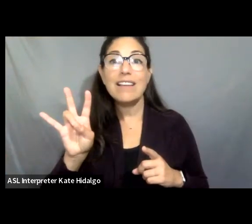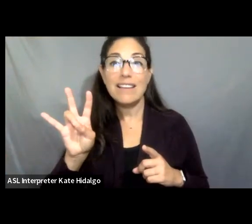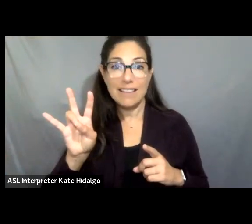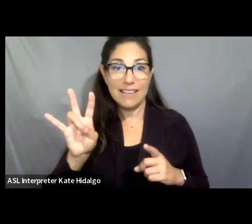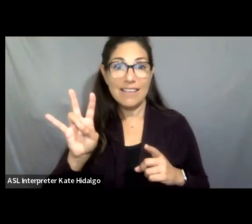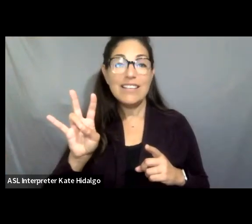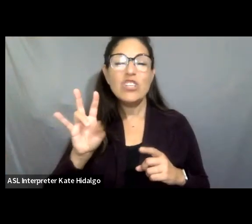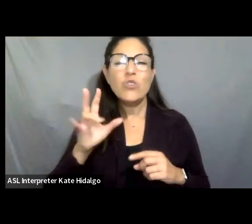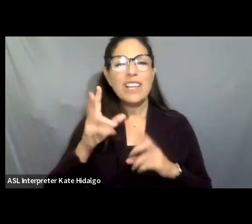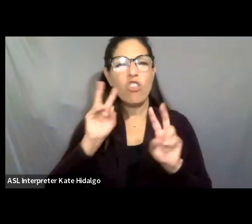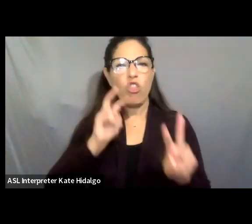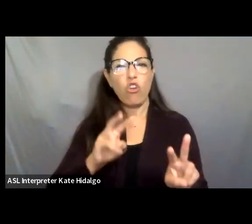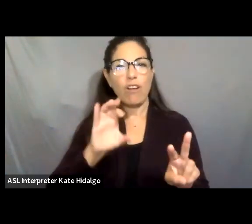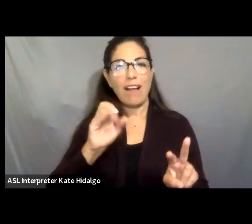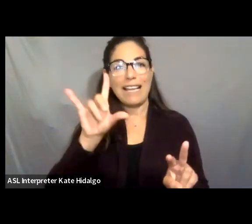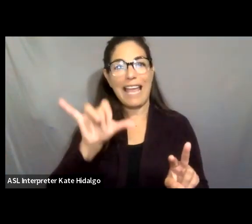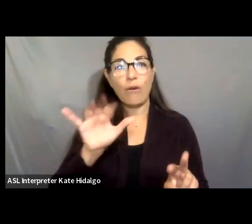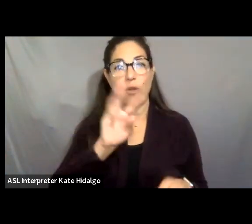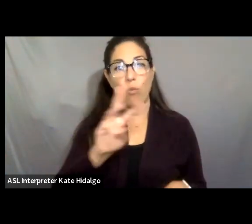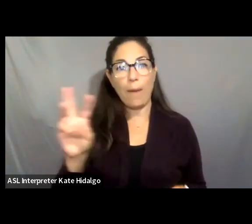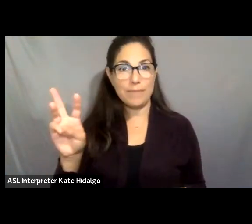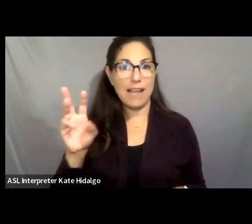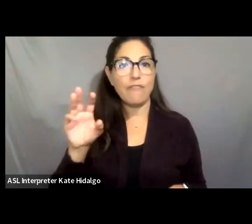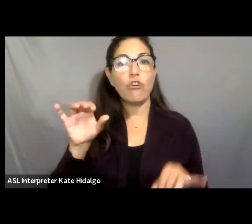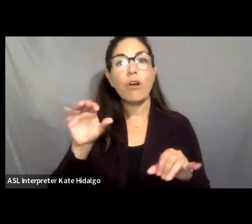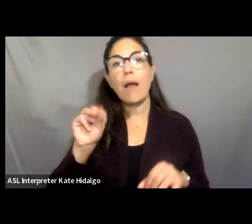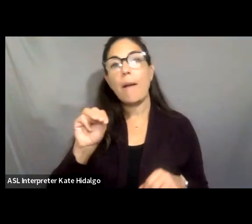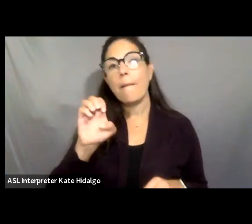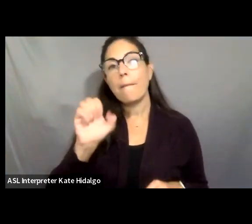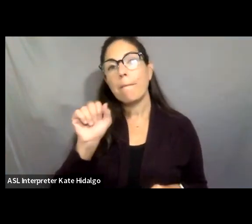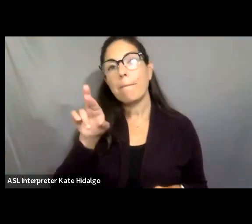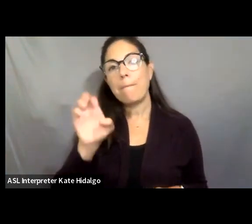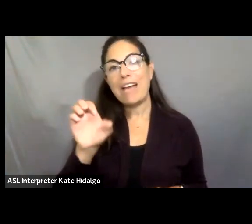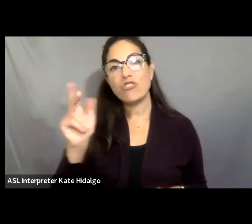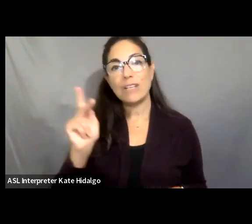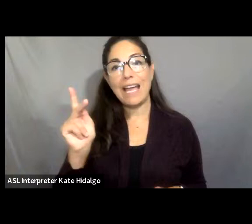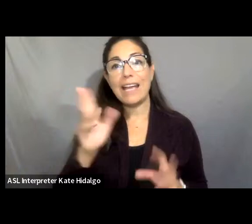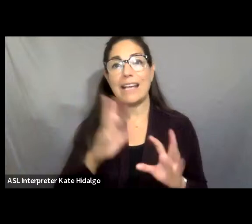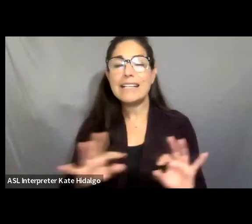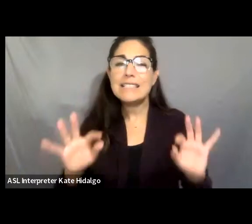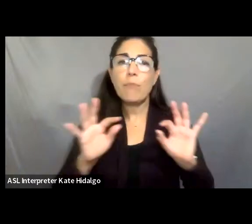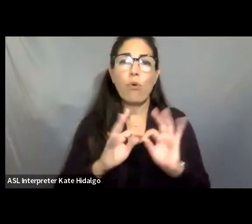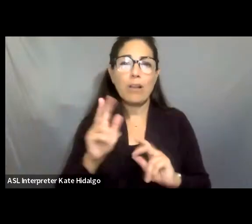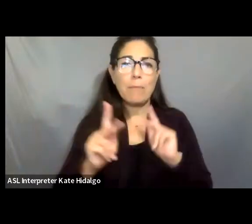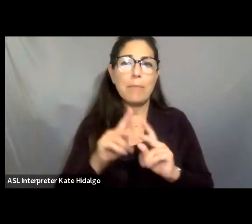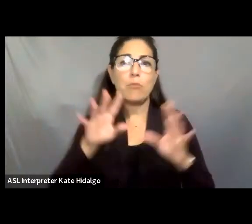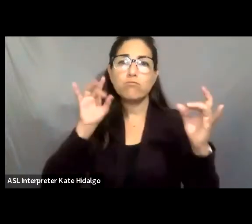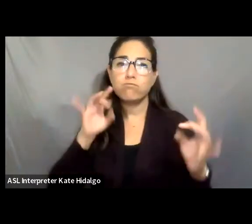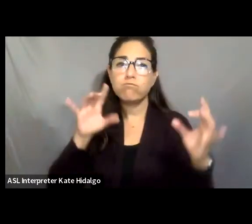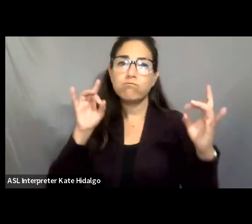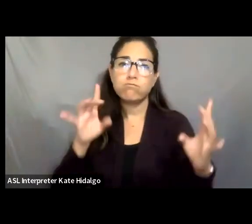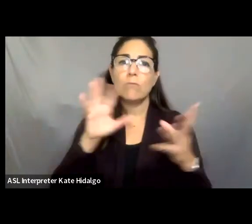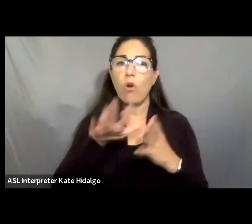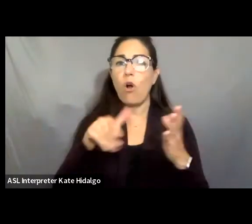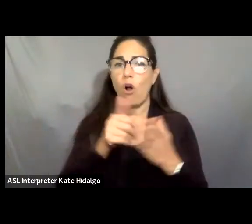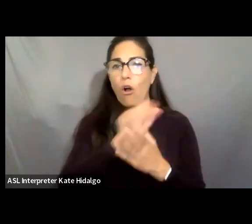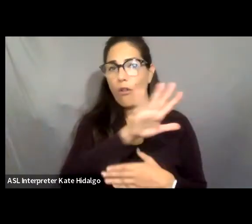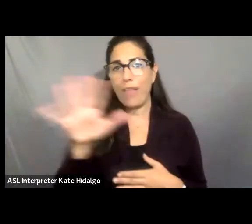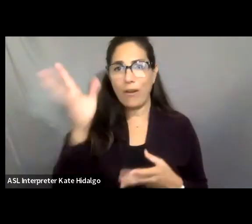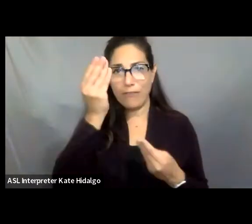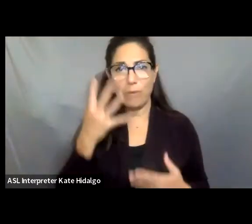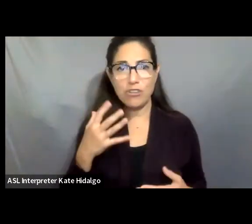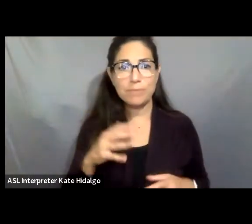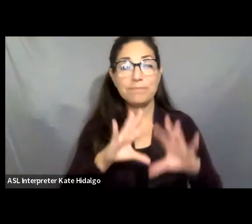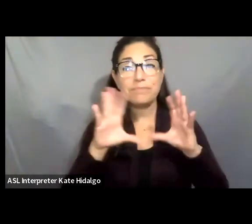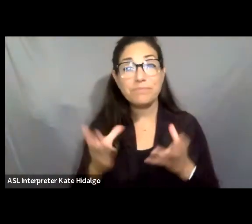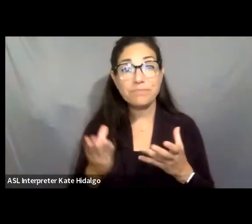county's website for Measure K. It's really important that people give their input. A group